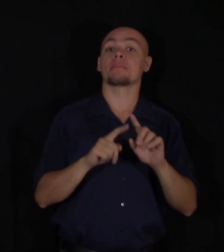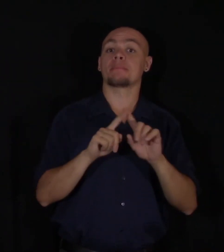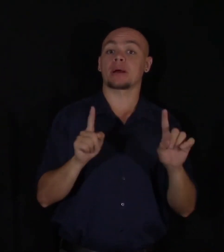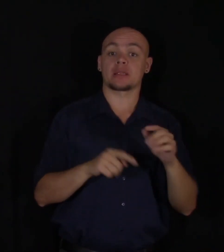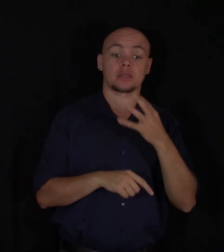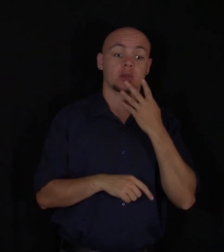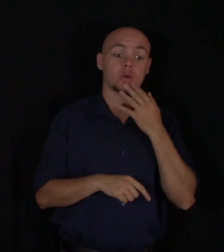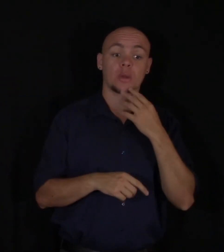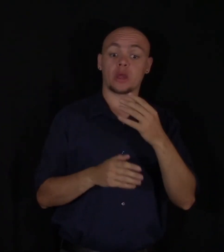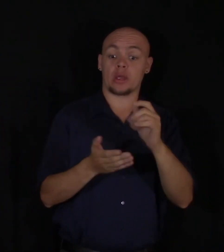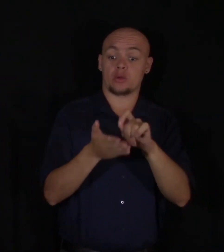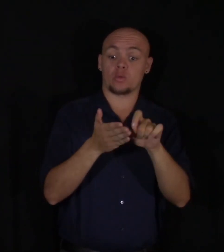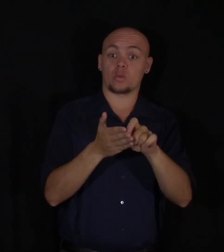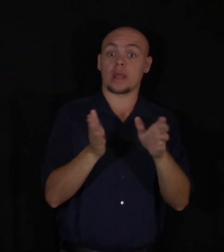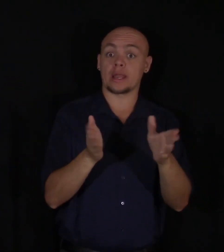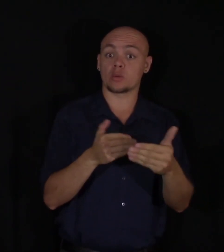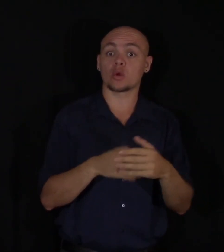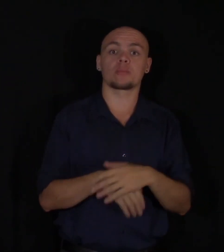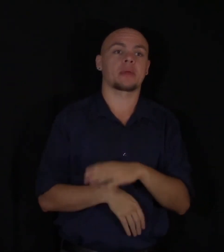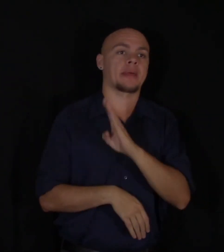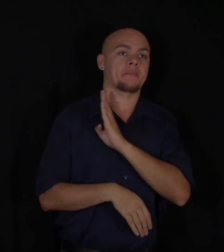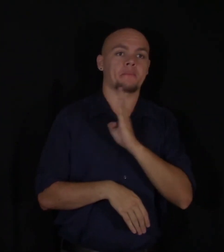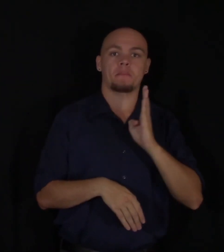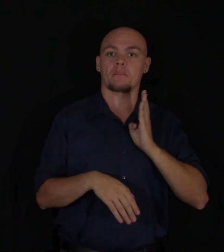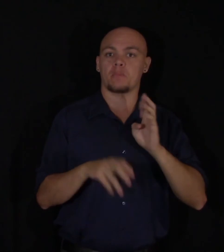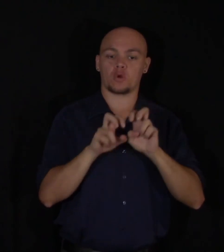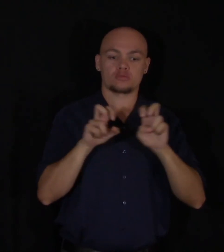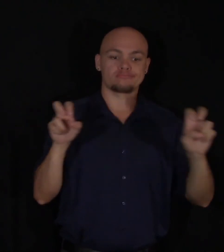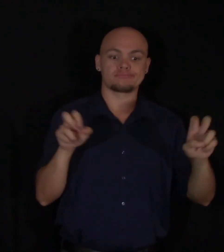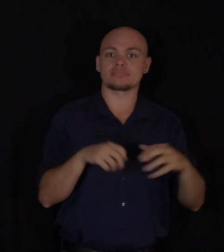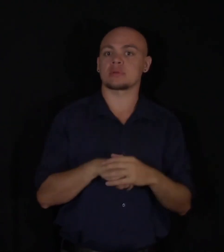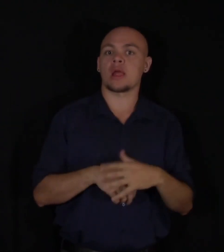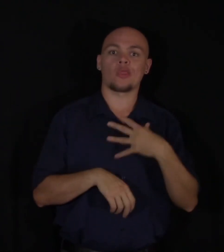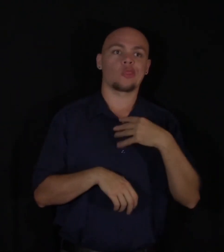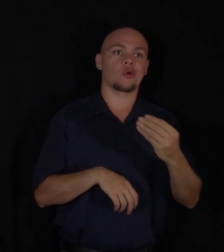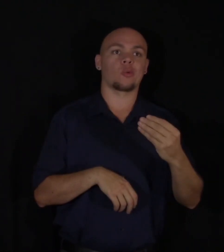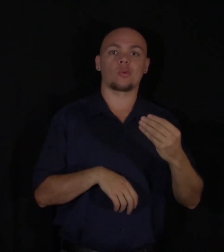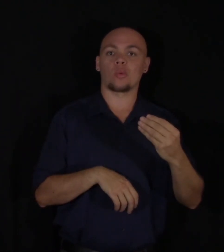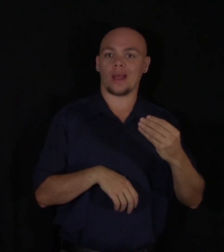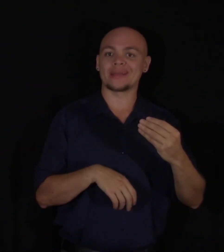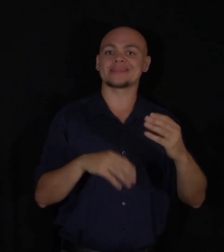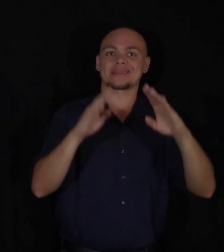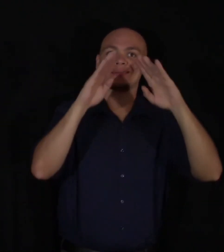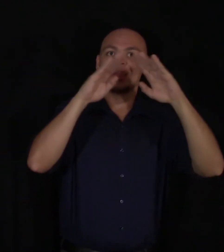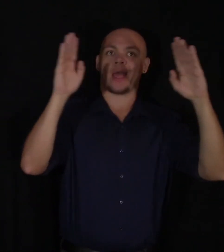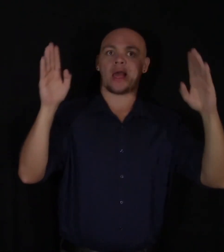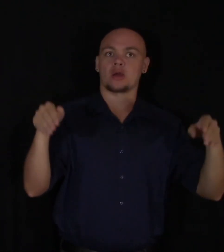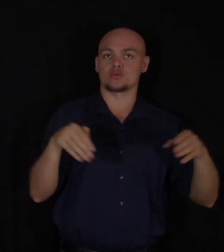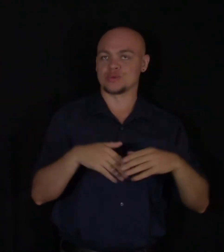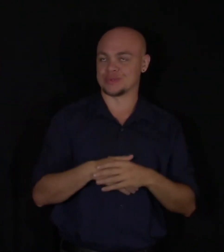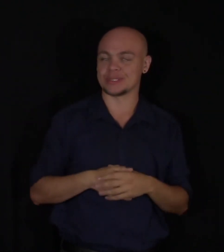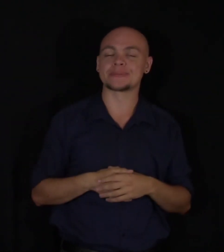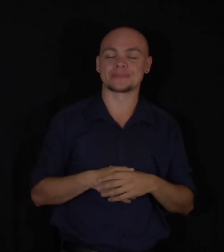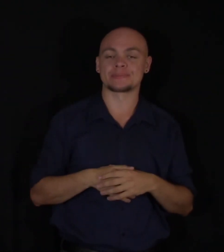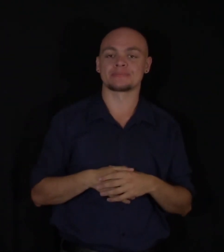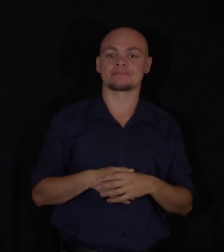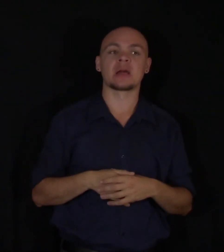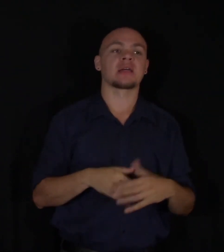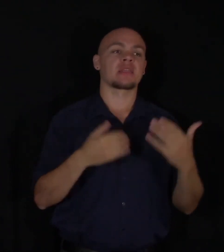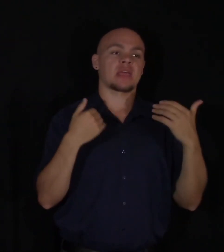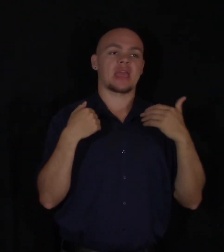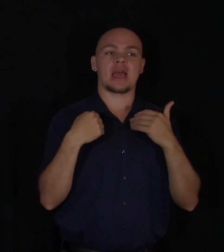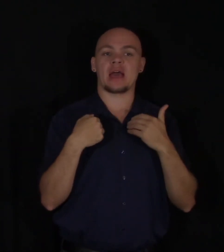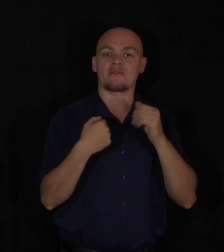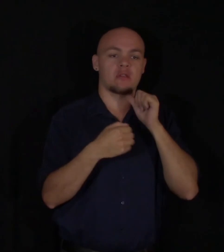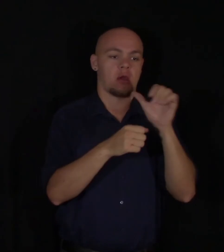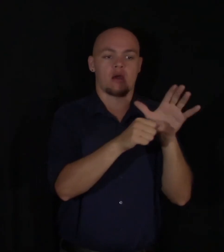in writing rooms, in boardrooms, in the White House, in power positions that sanction the livelihood of all of us.